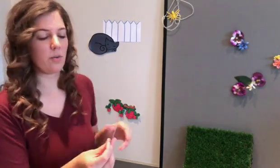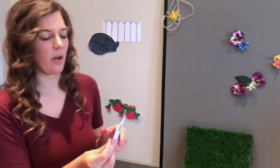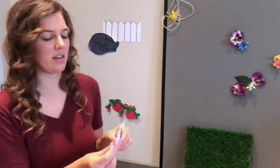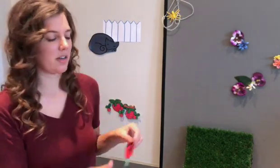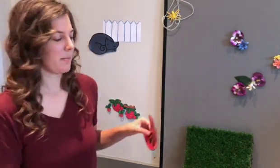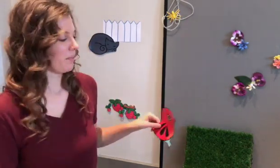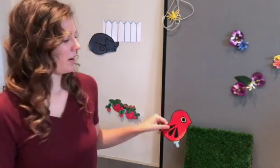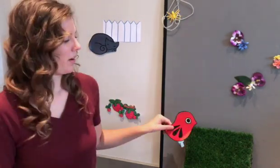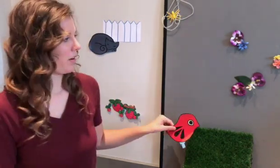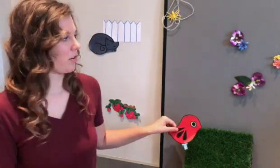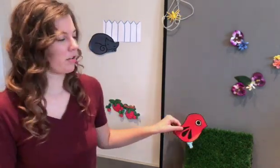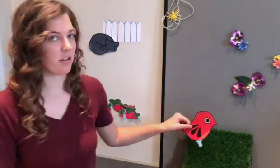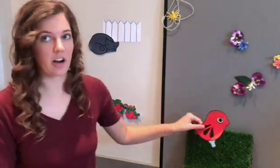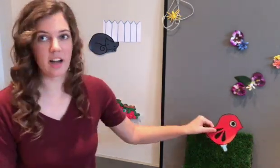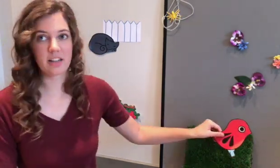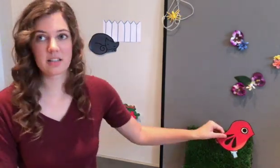went across,